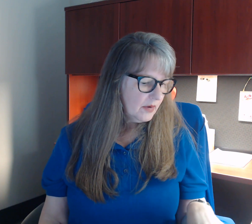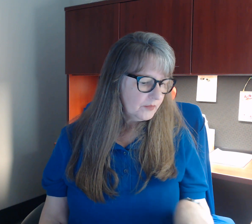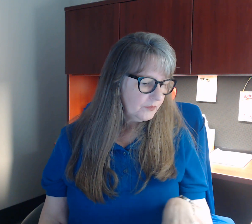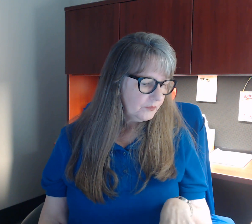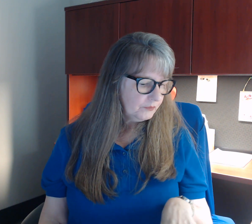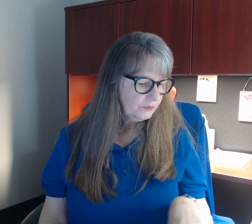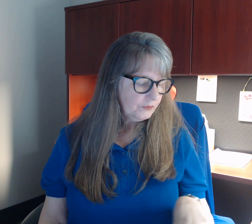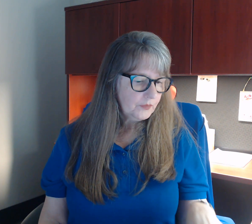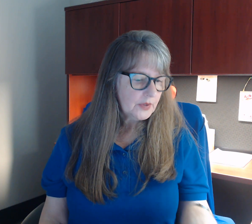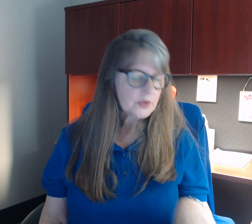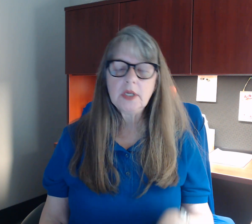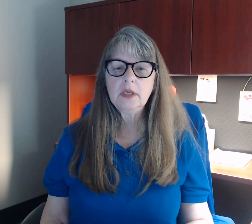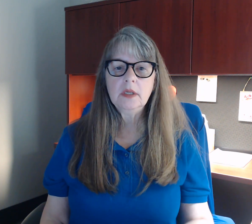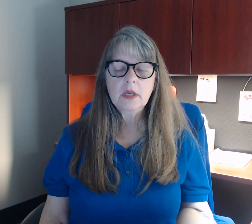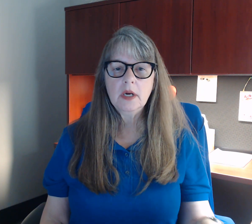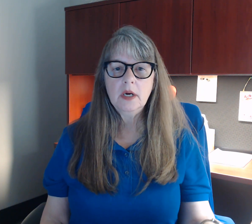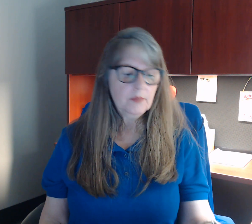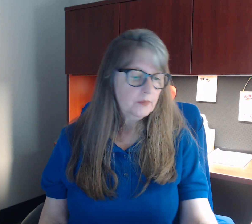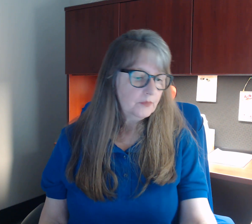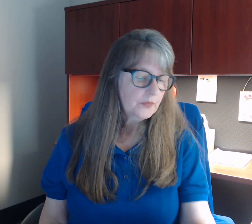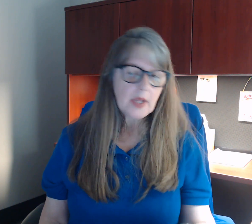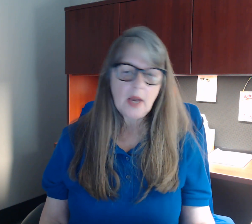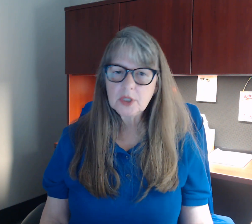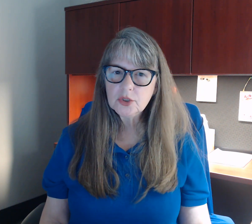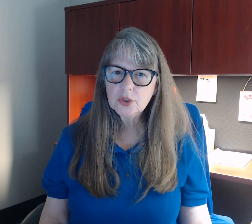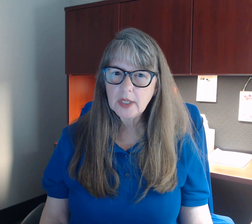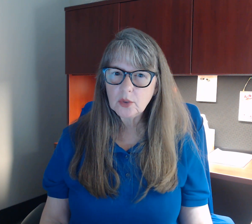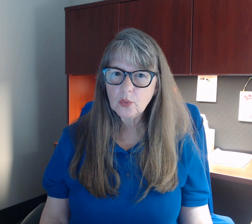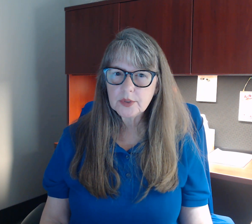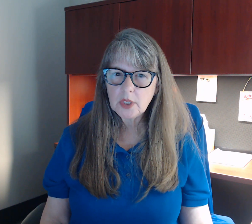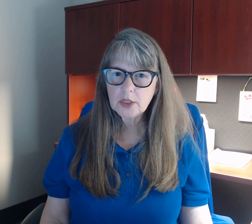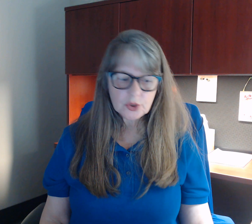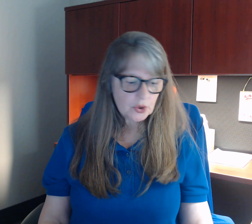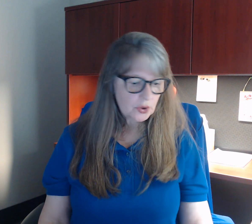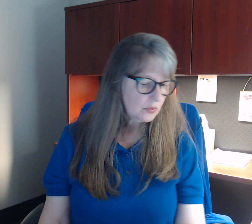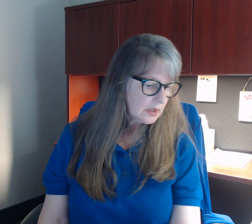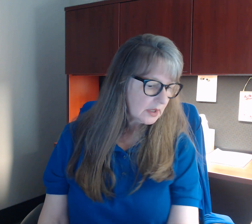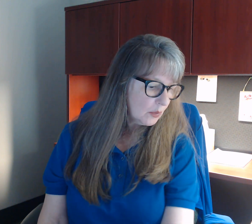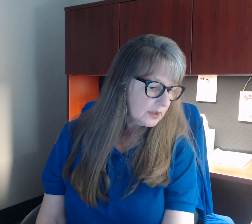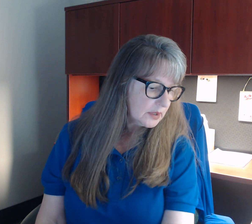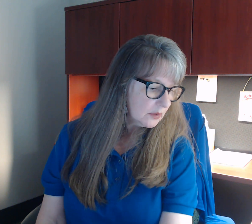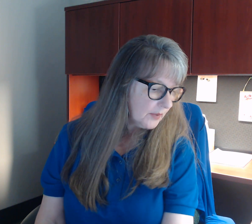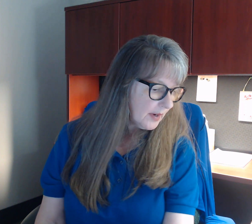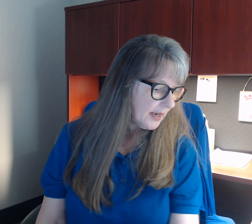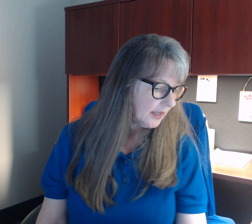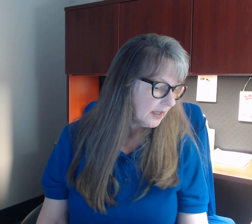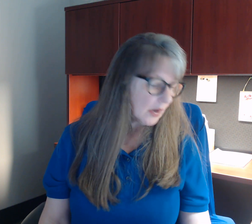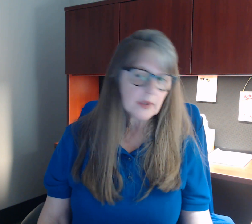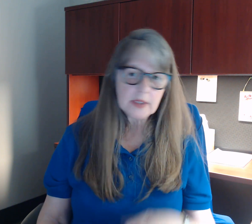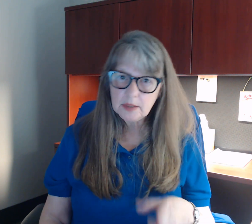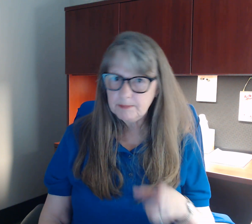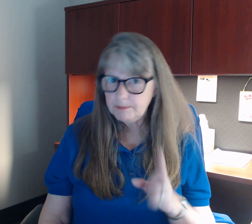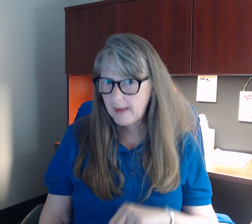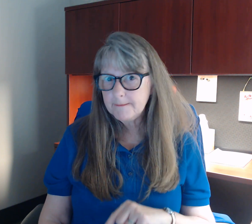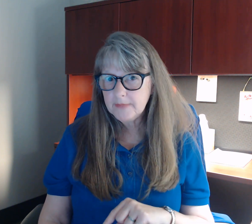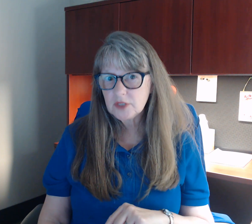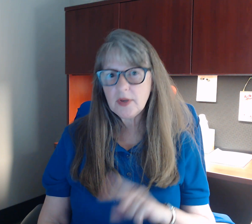it. Let's see. I was going to do like an Orthodox Jew, like I already did the rabbi, and we already did bat mitzvah and